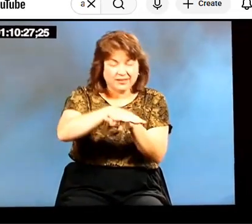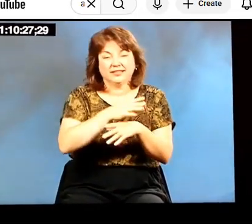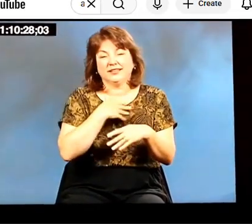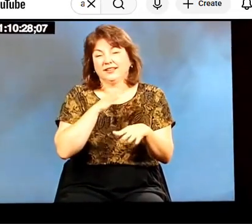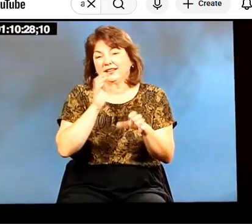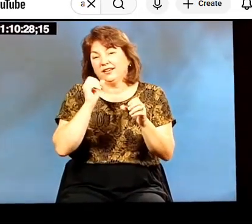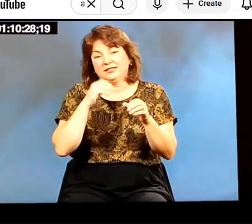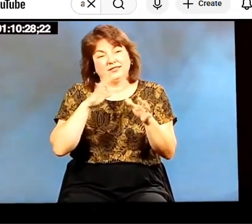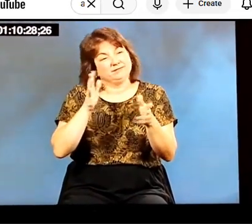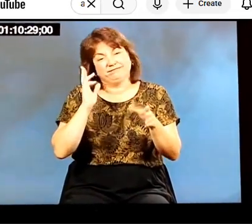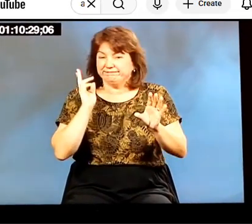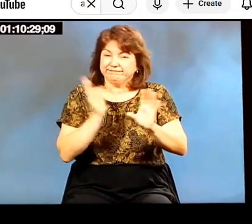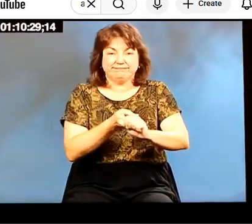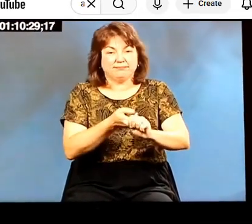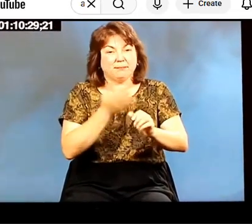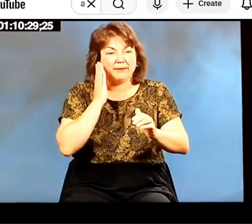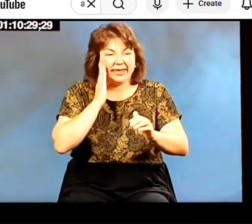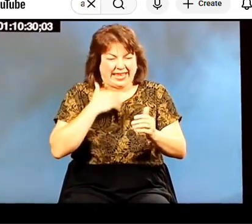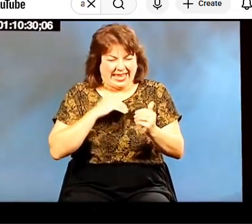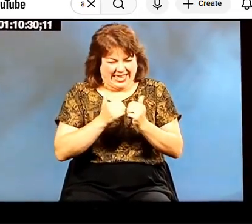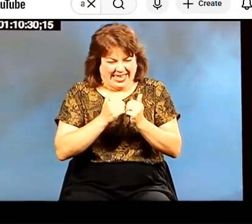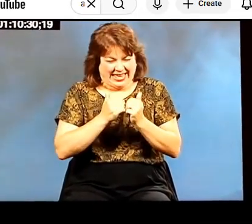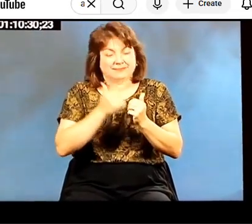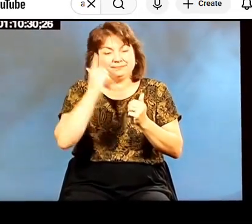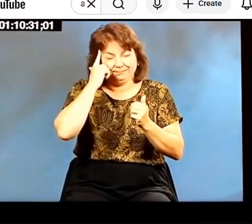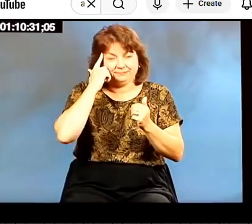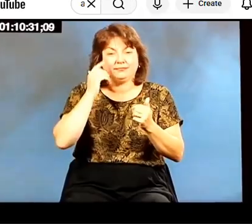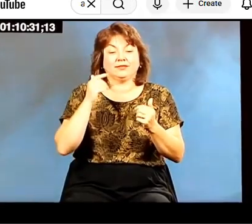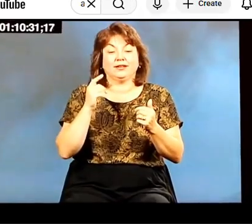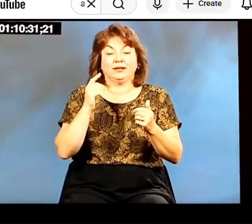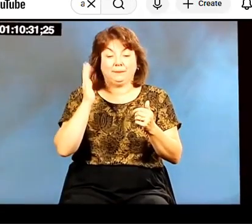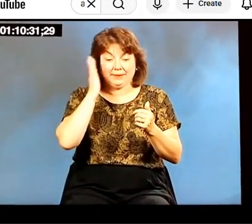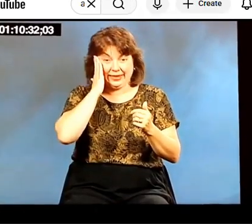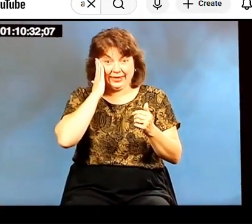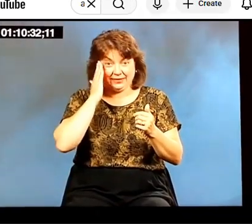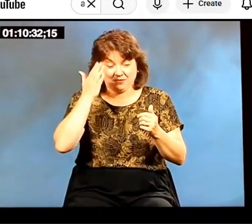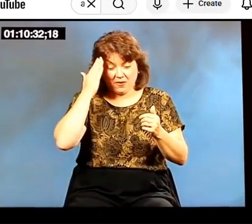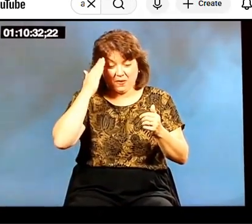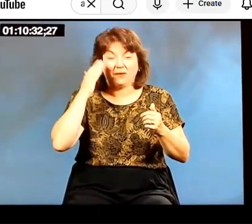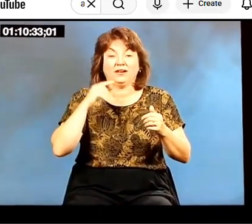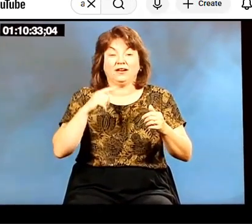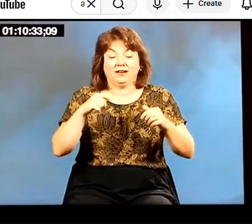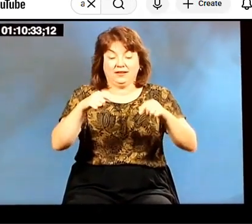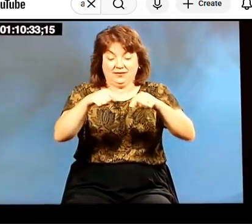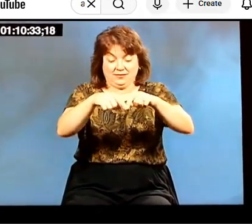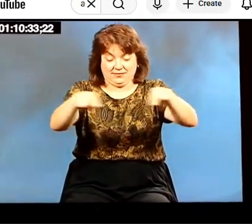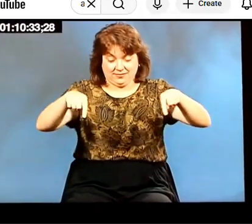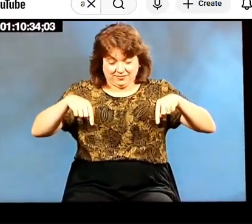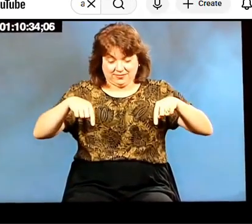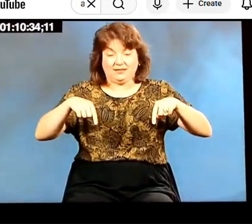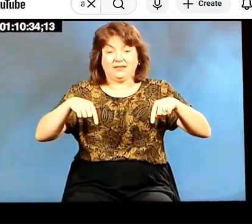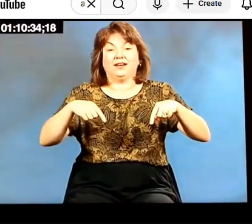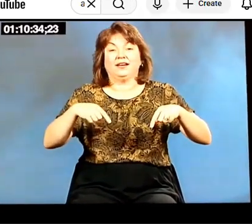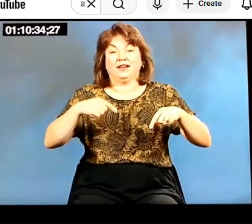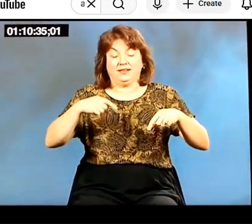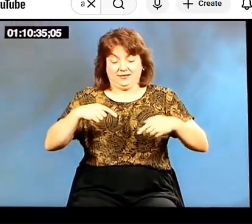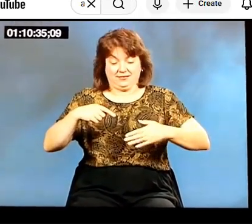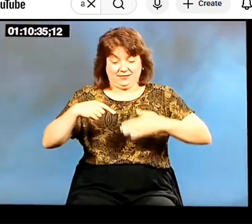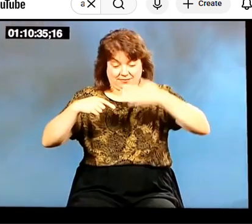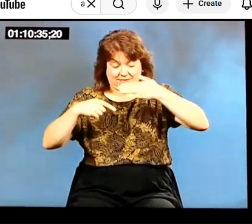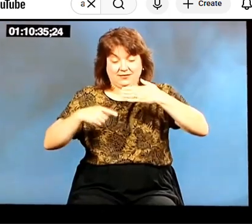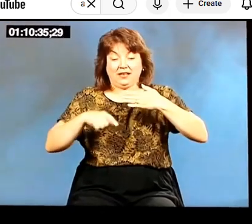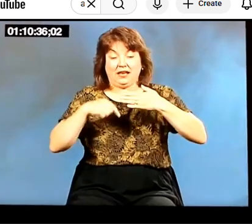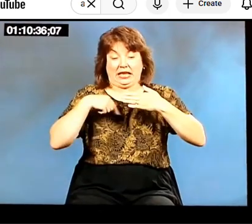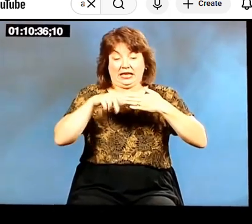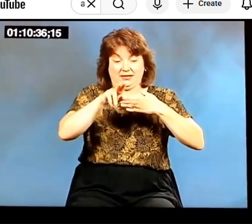I was just tired. I had been here all day, and I decided I wanted to go to bed. And you want to know how I got into my bed?